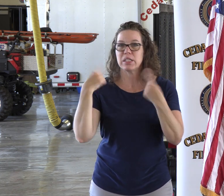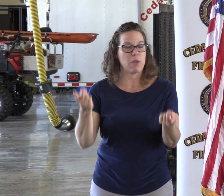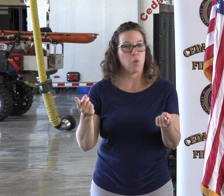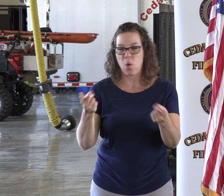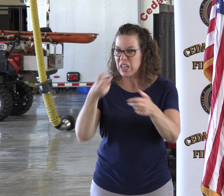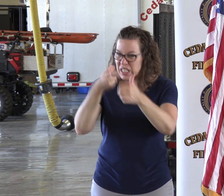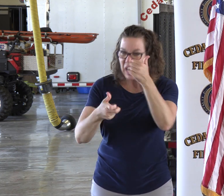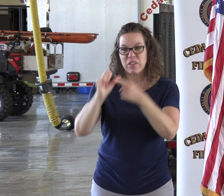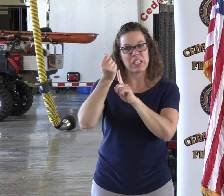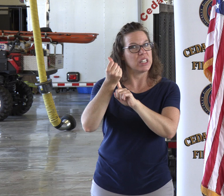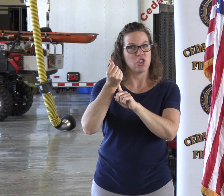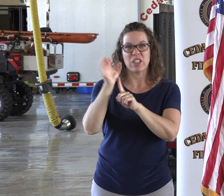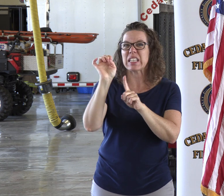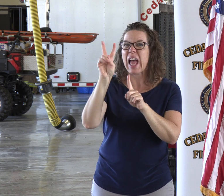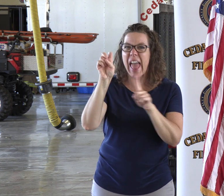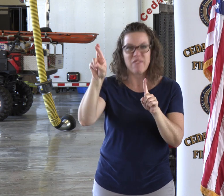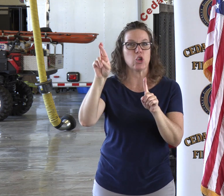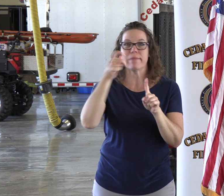Toughest conditions by far.